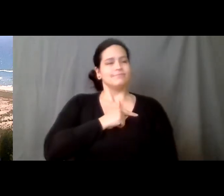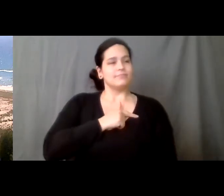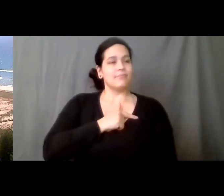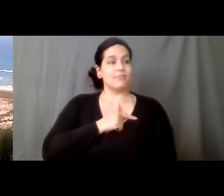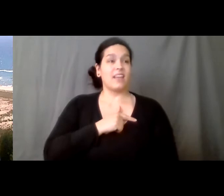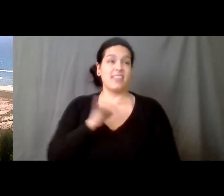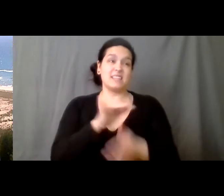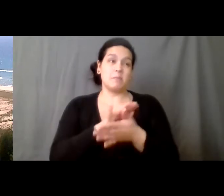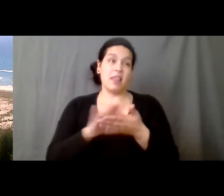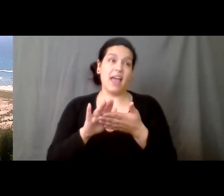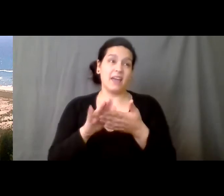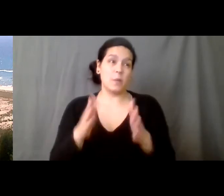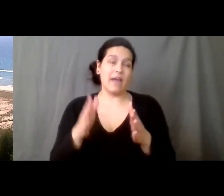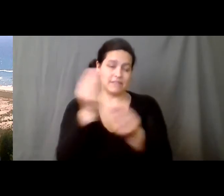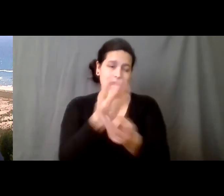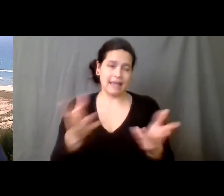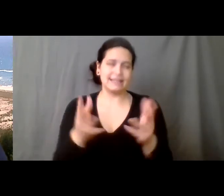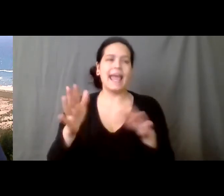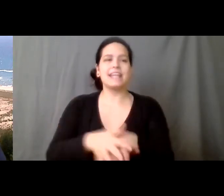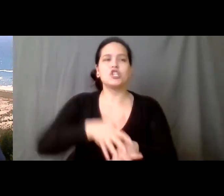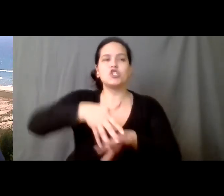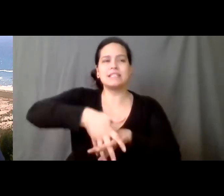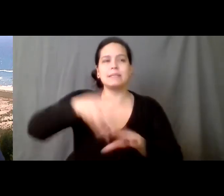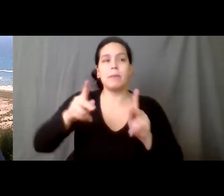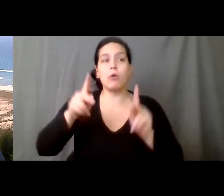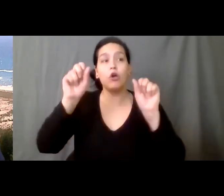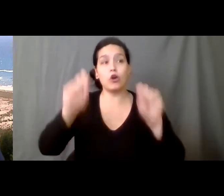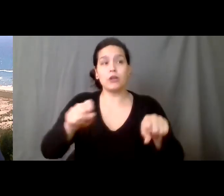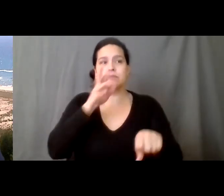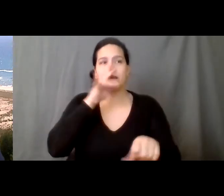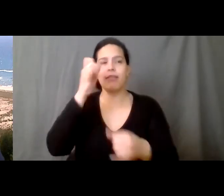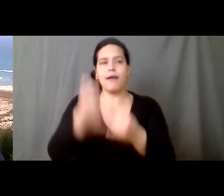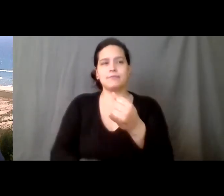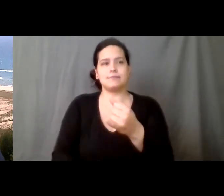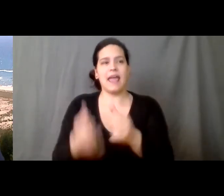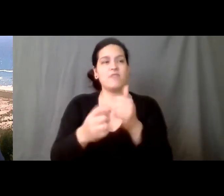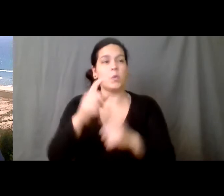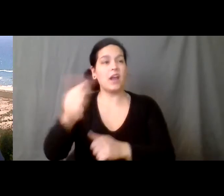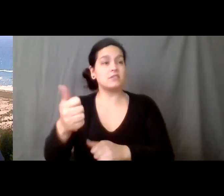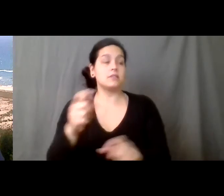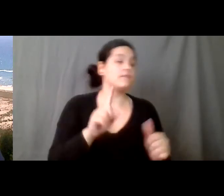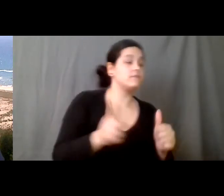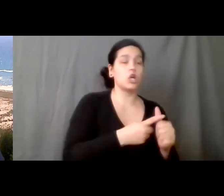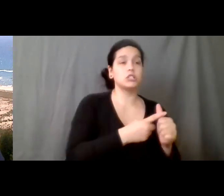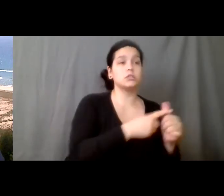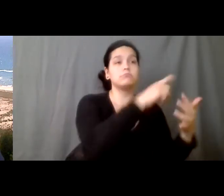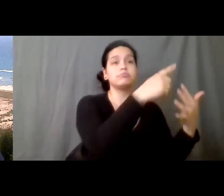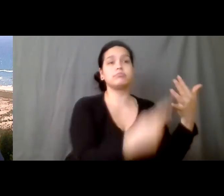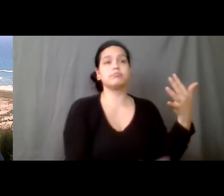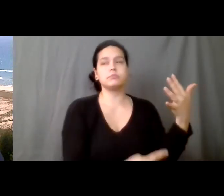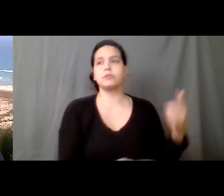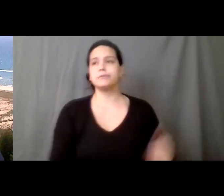that's a polite way of saying that Indigenous people got to speak last. Everybody else got to speak before we did.